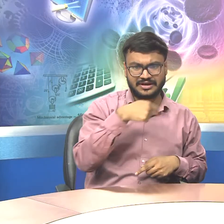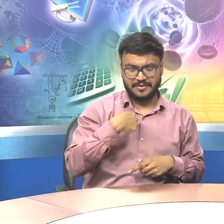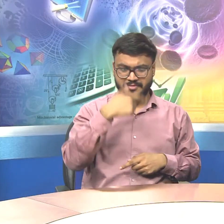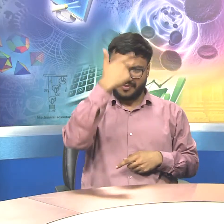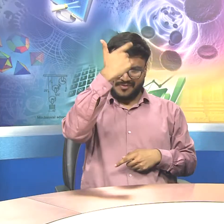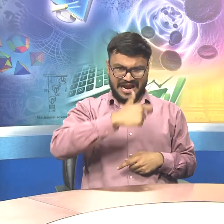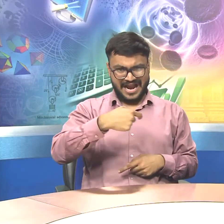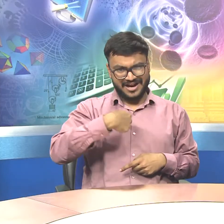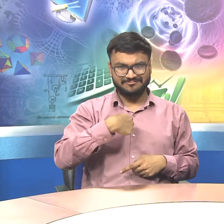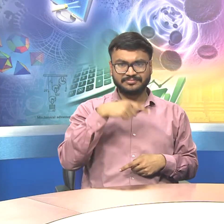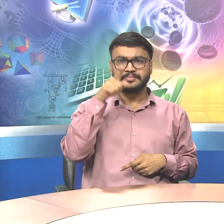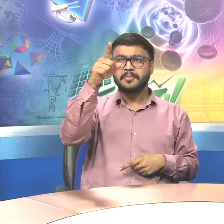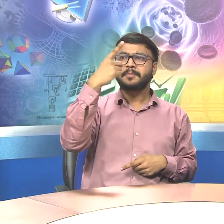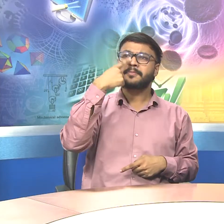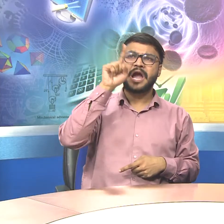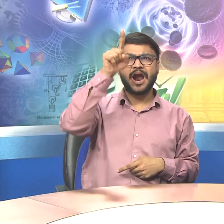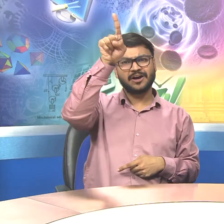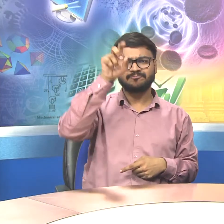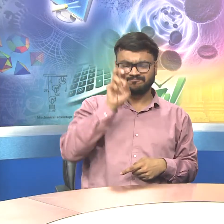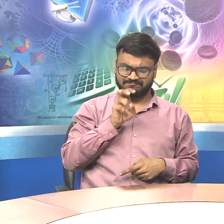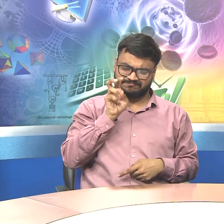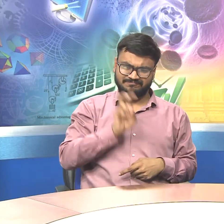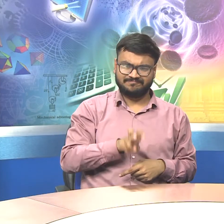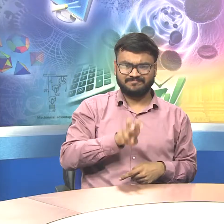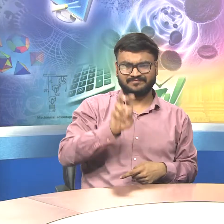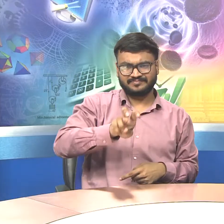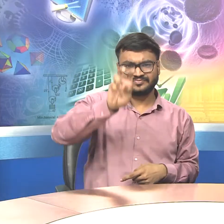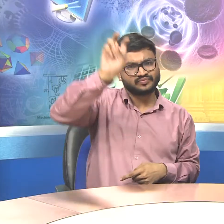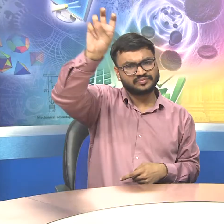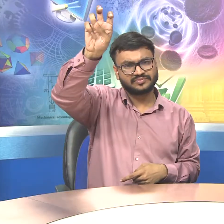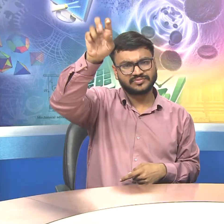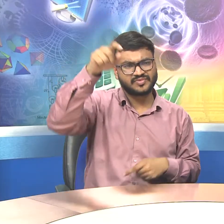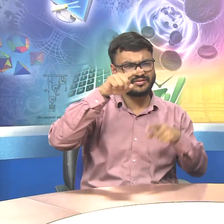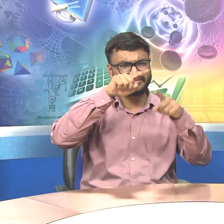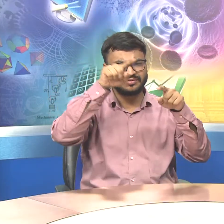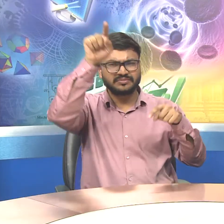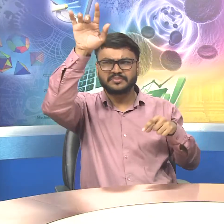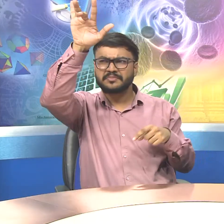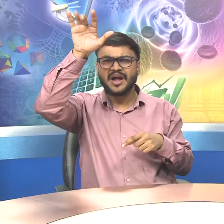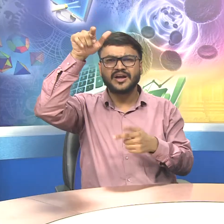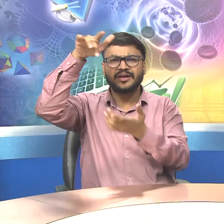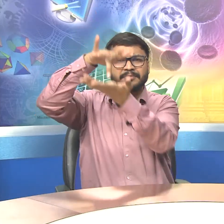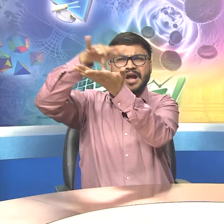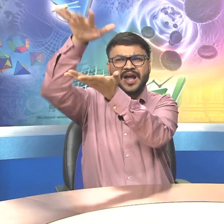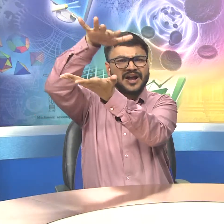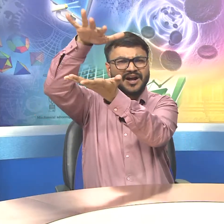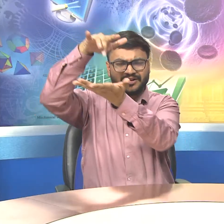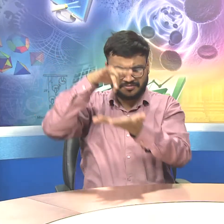there is two pictures. The one is door and the other is